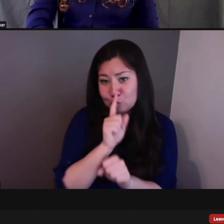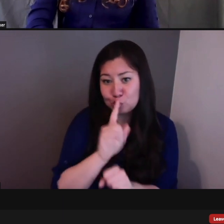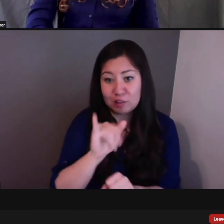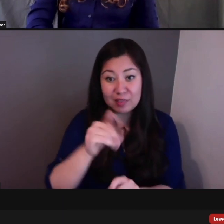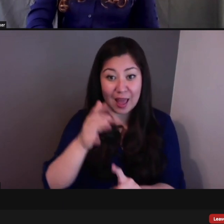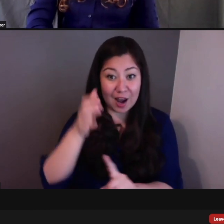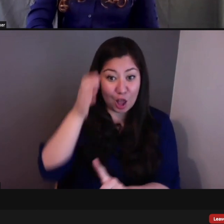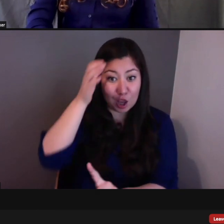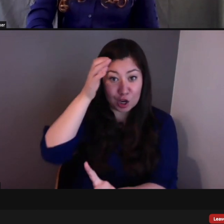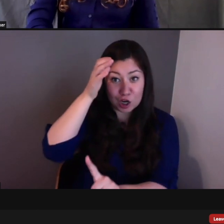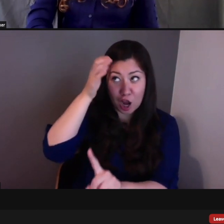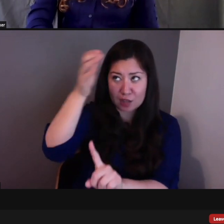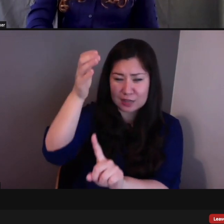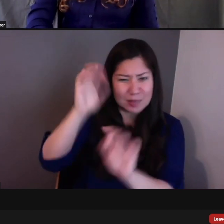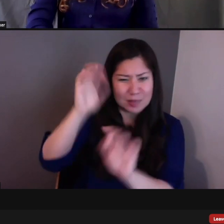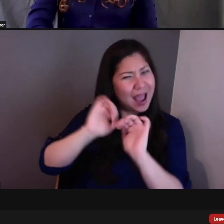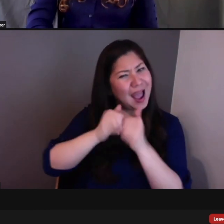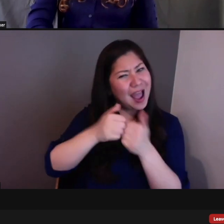signs,